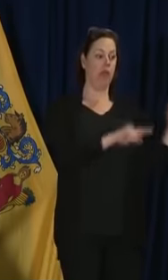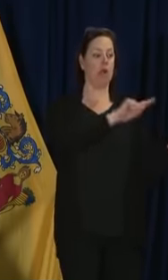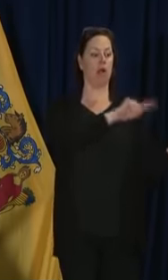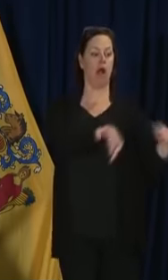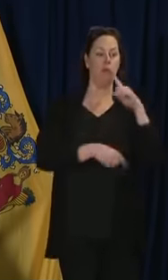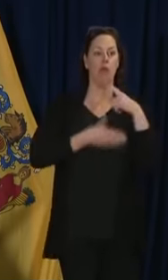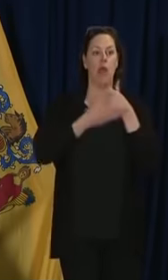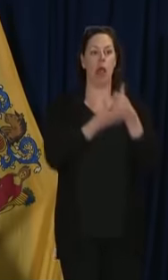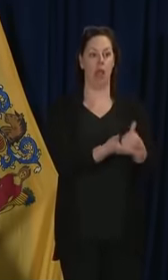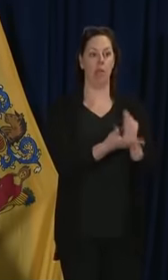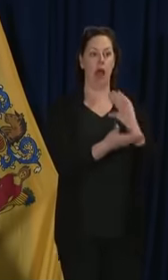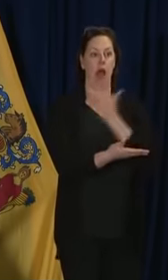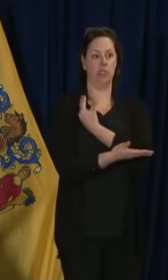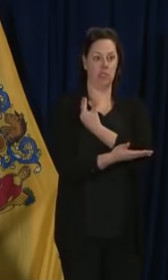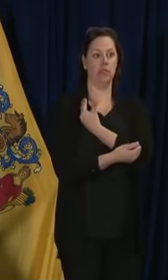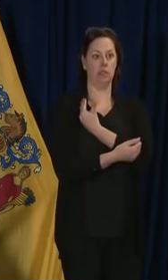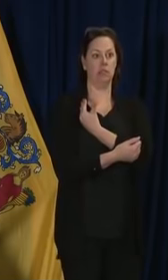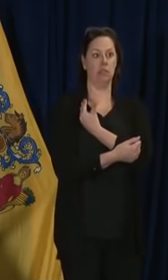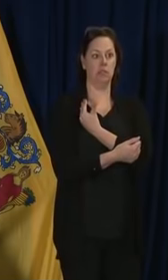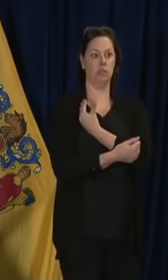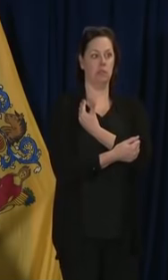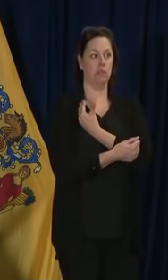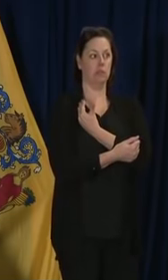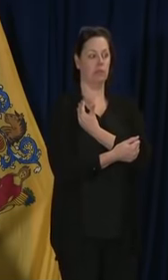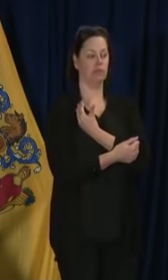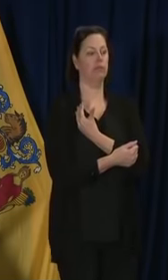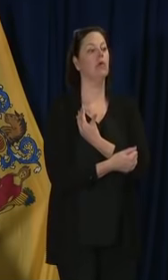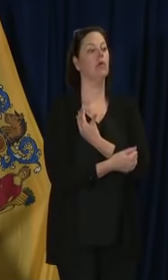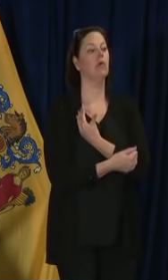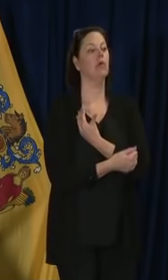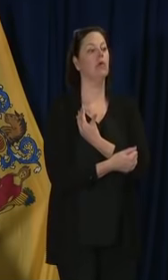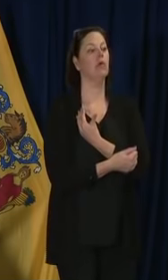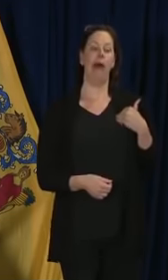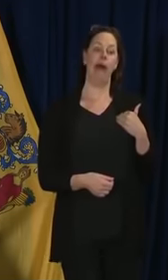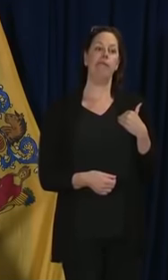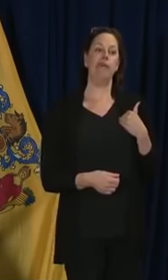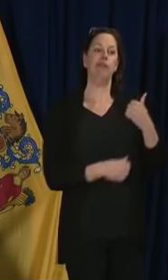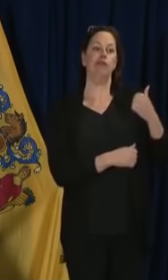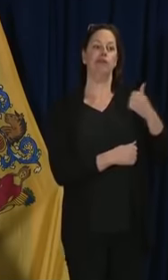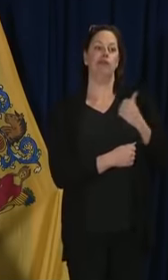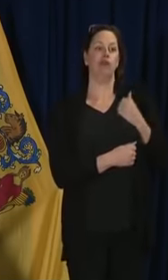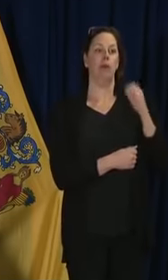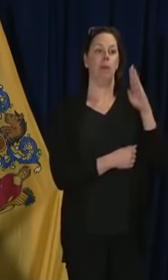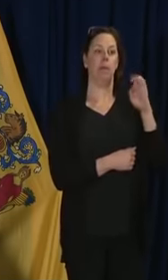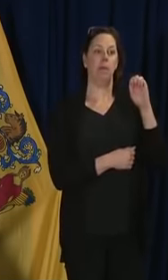in our efforts in any way necessary. And again, Brigadier General Beal will speak to this in a few moments.